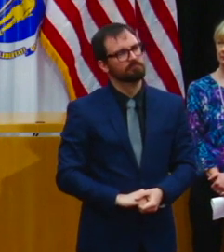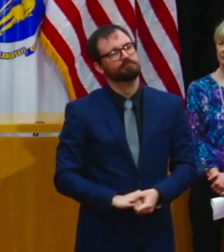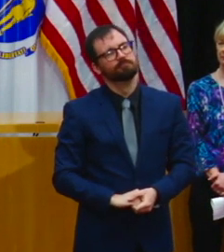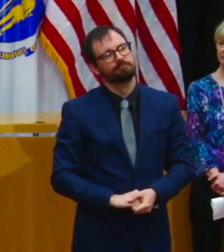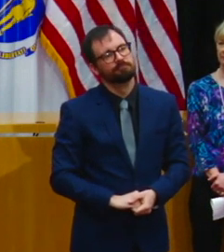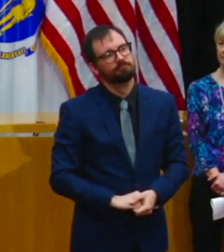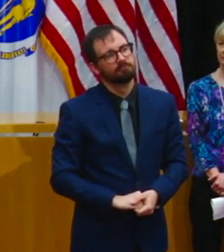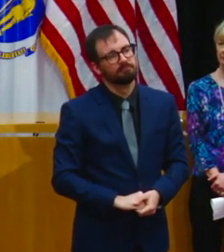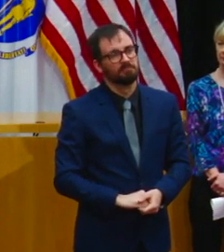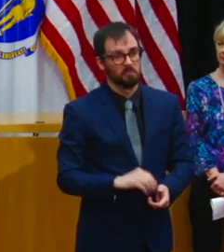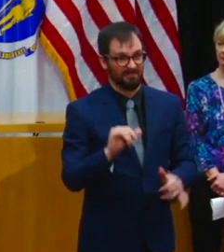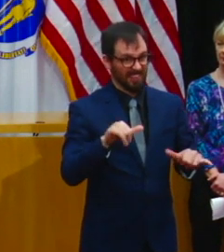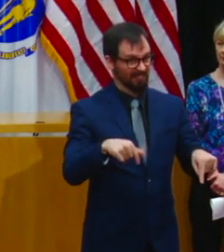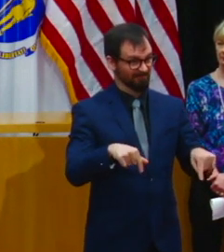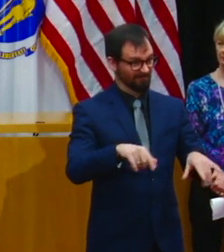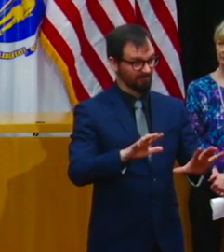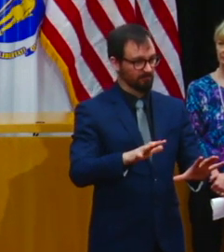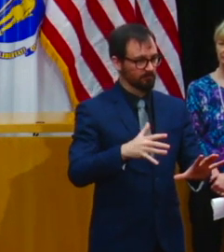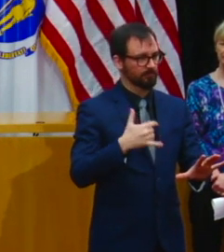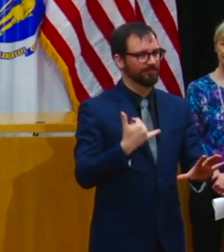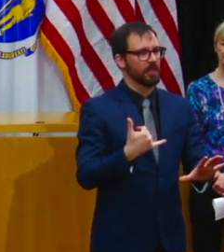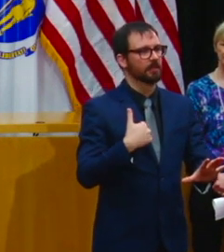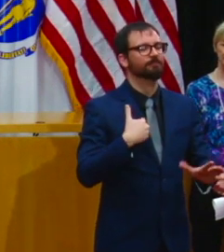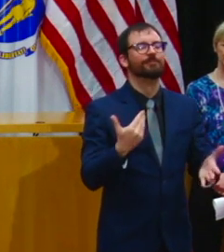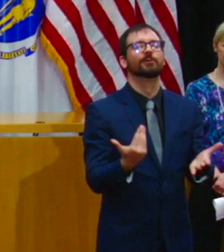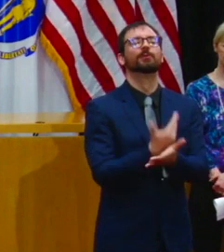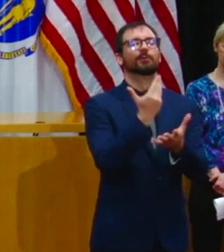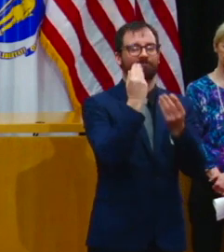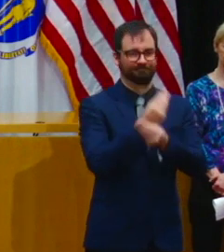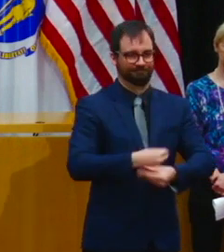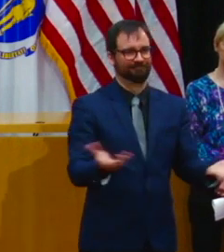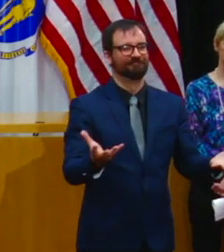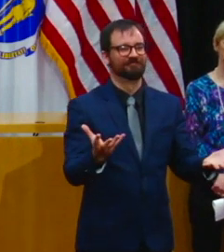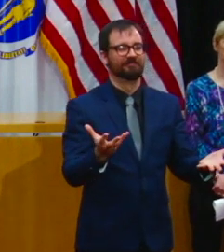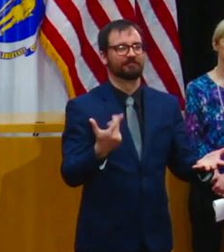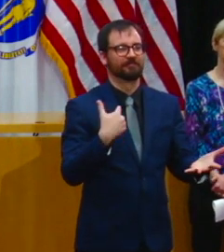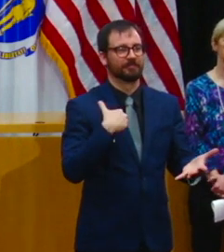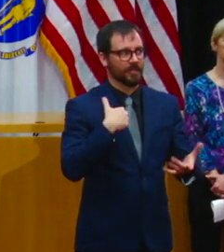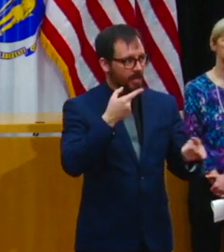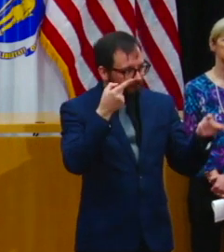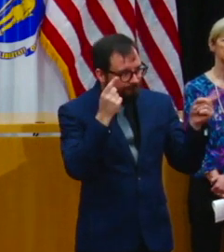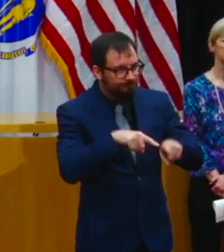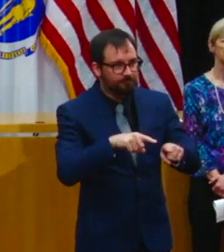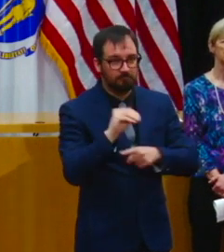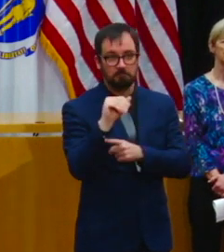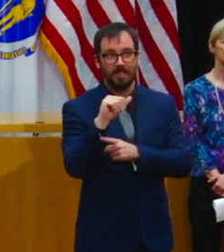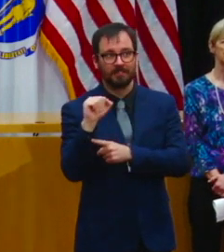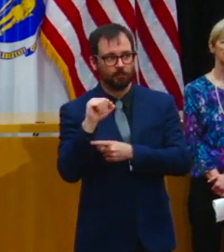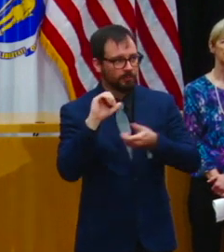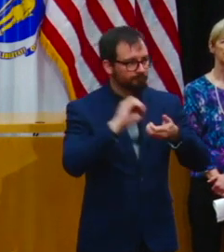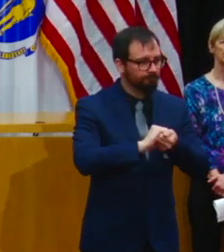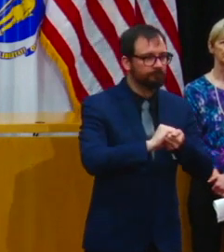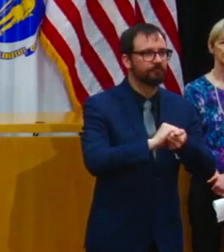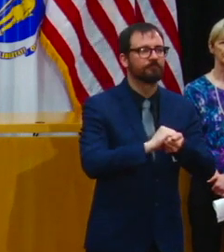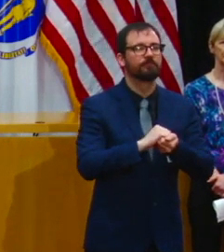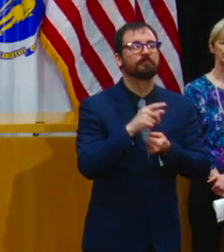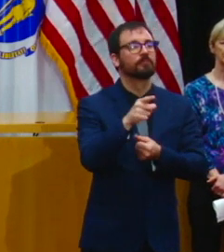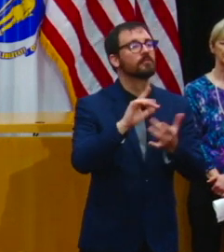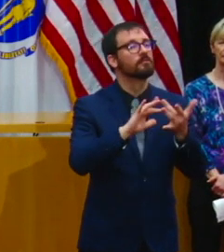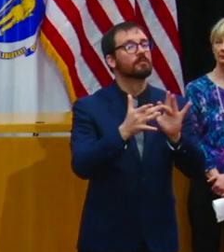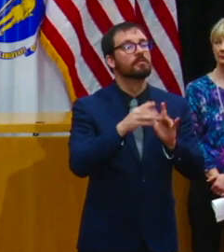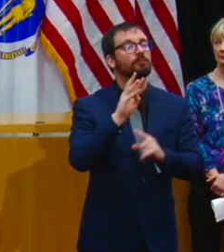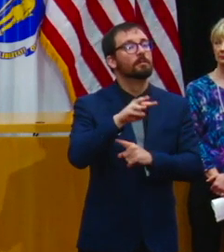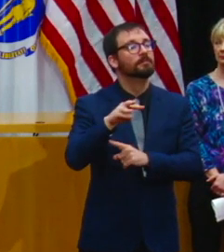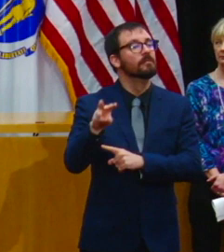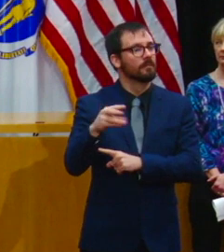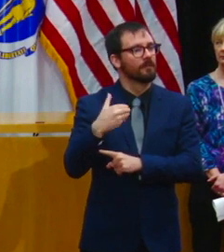today we're launching a new partnership to make available an online resource for residents to receive medical guidance from